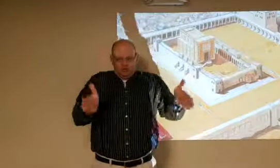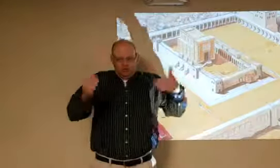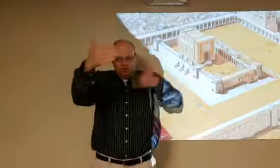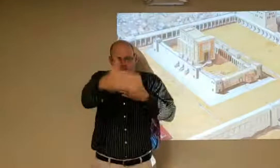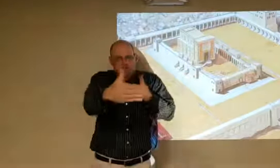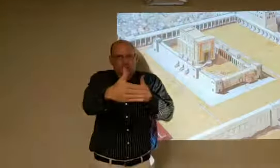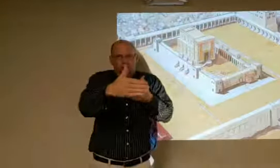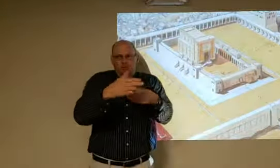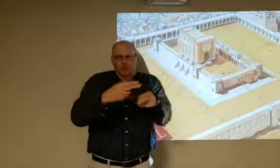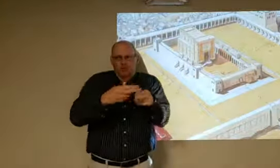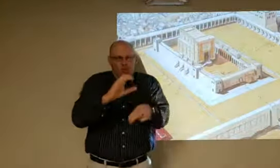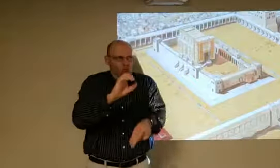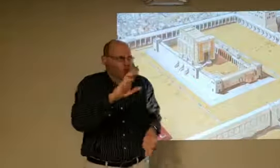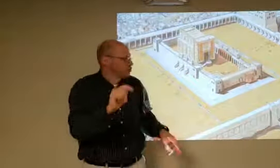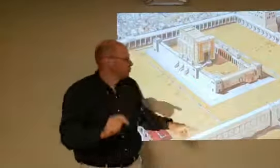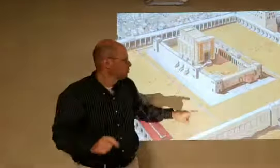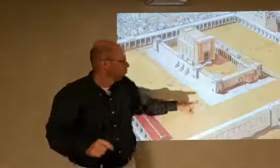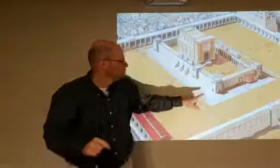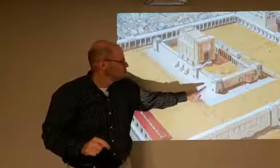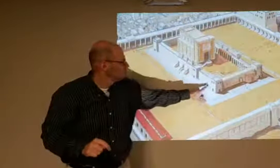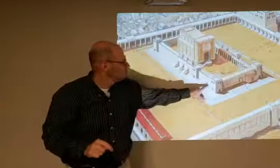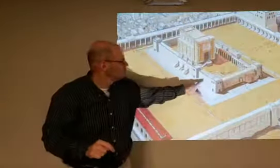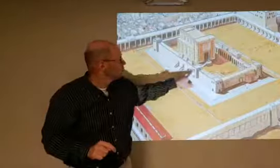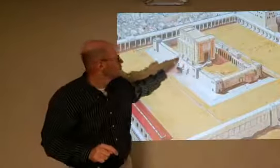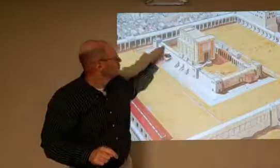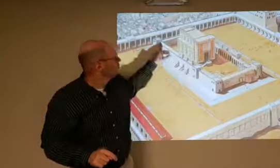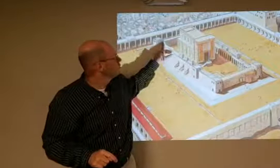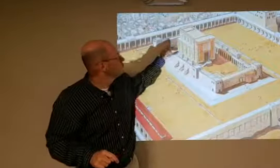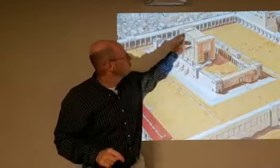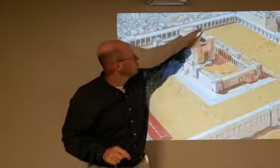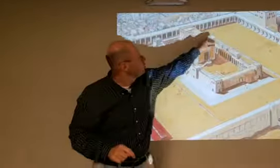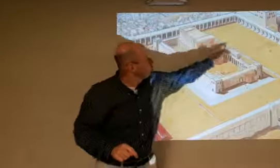what specific, but it is on the outside.